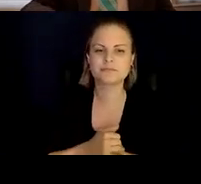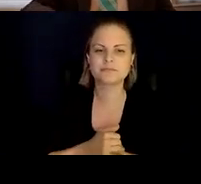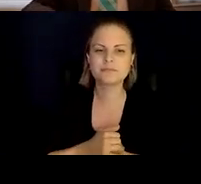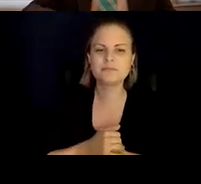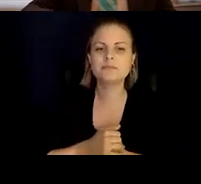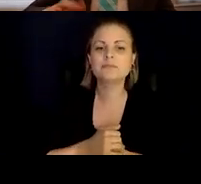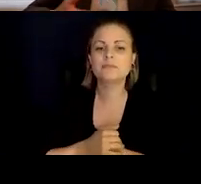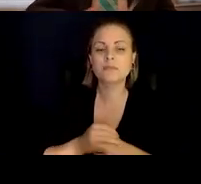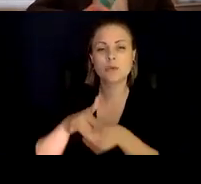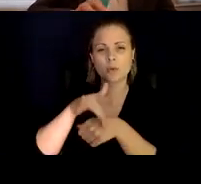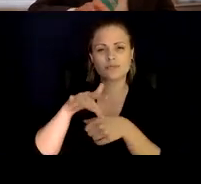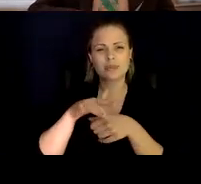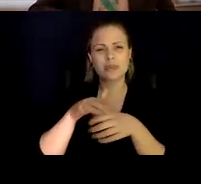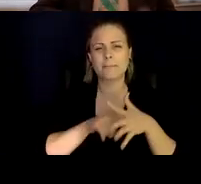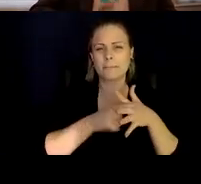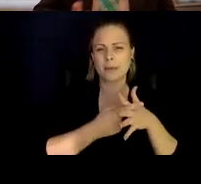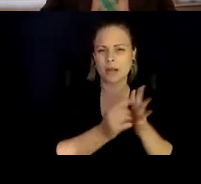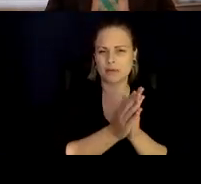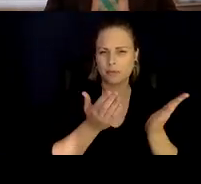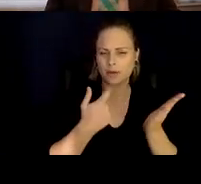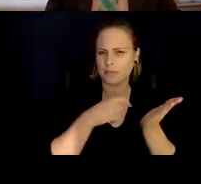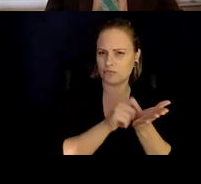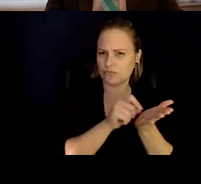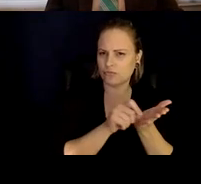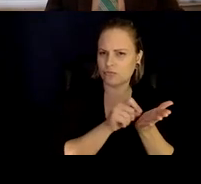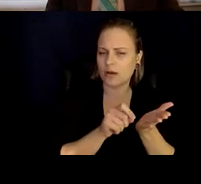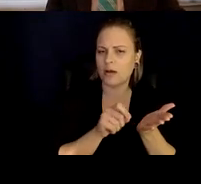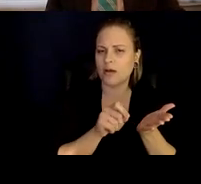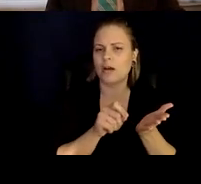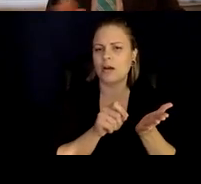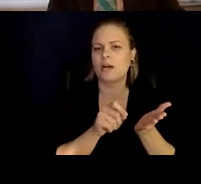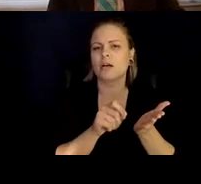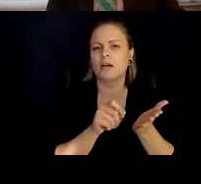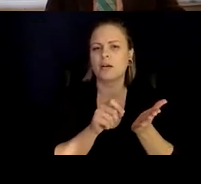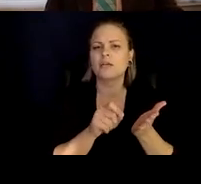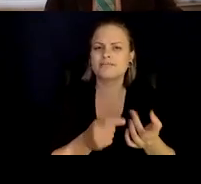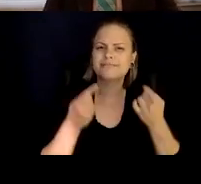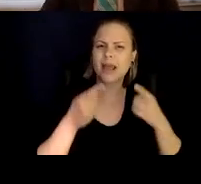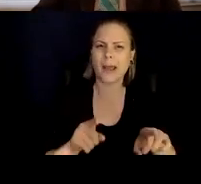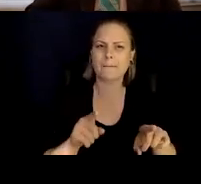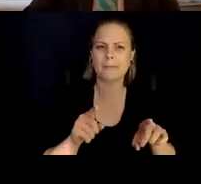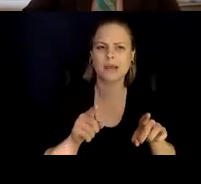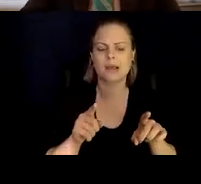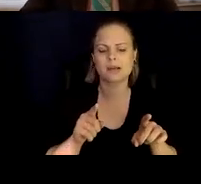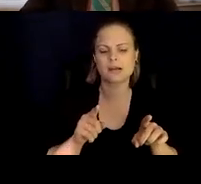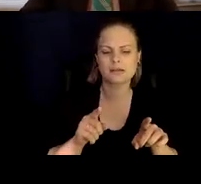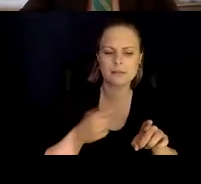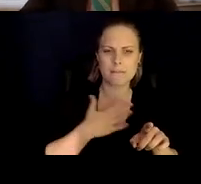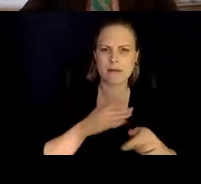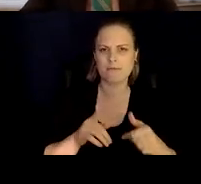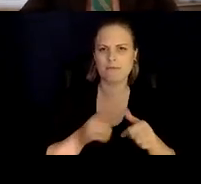In the early part of the book, I write about an incident that took place in my first